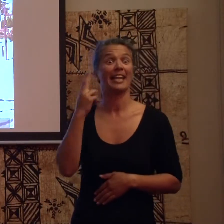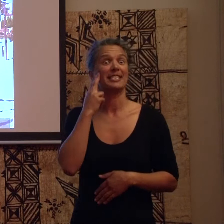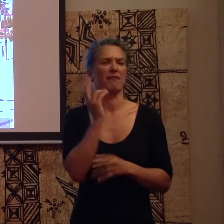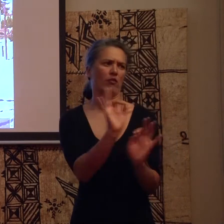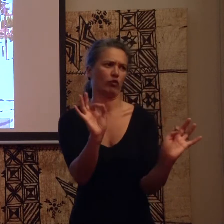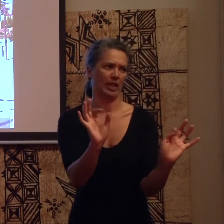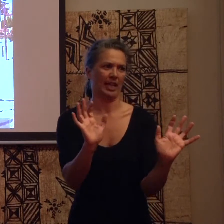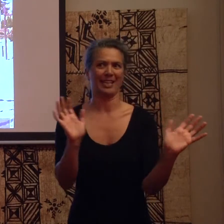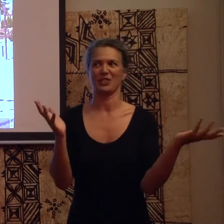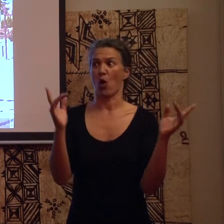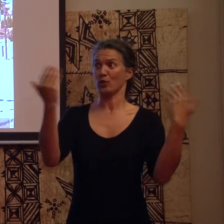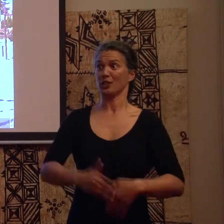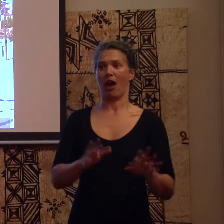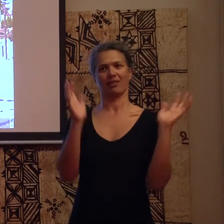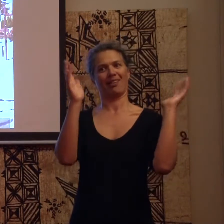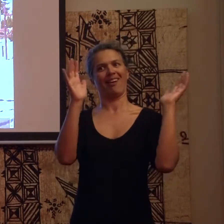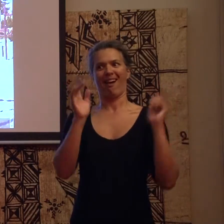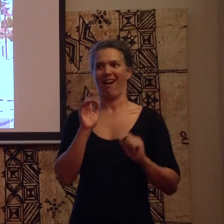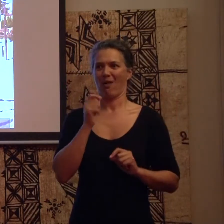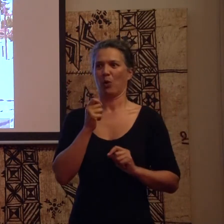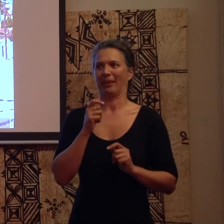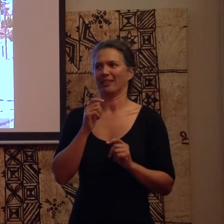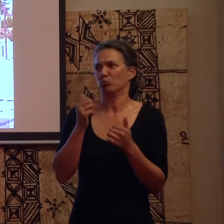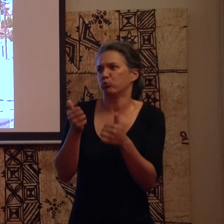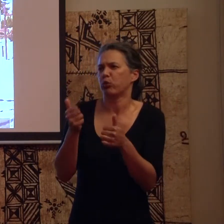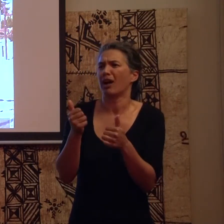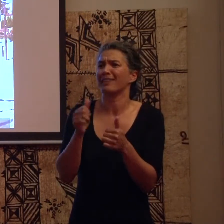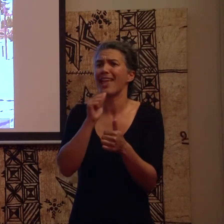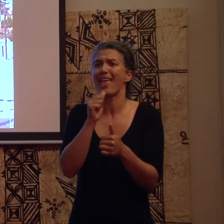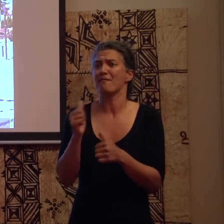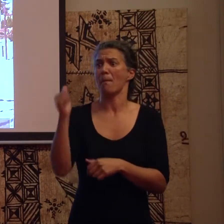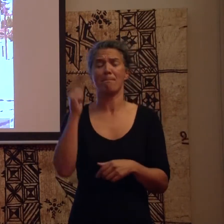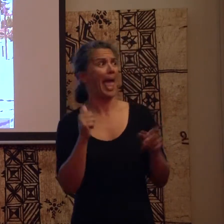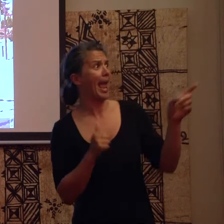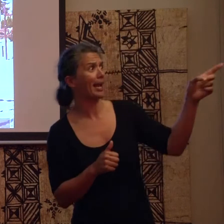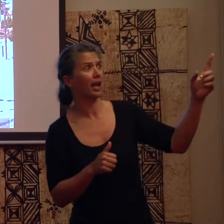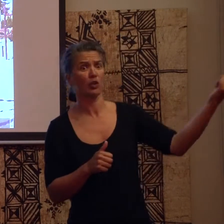your $5 worth tonight. So please do pay at the door if you've come in the back door.